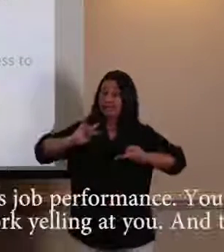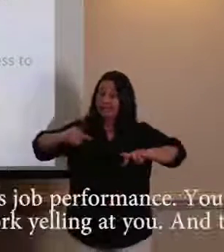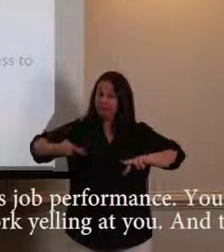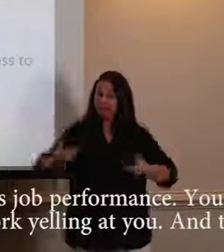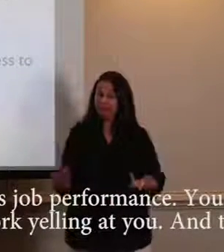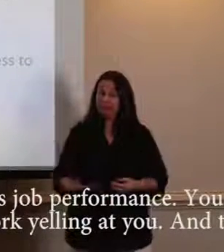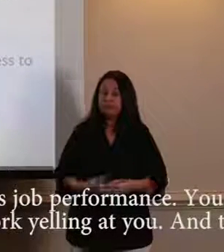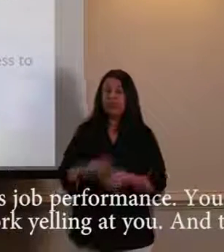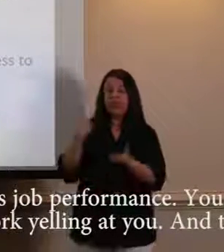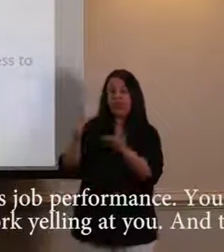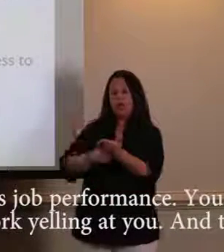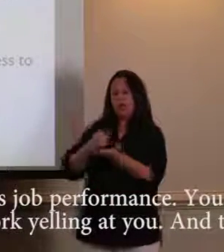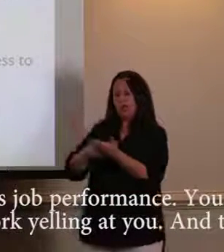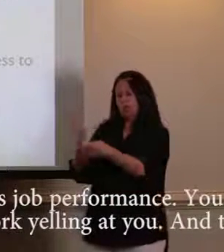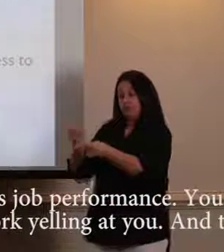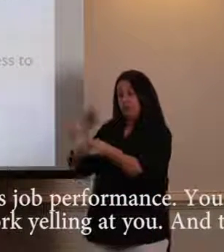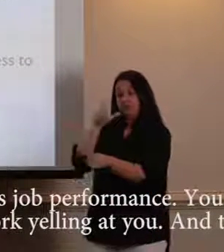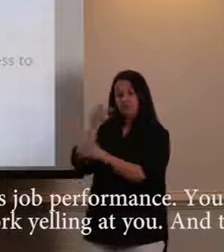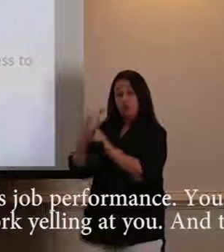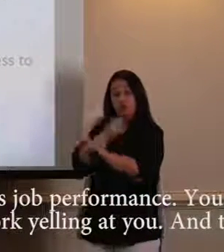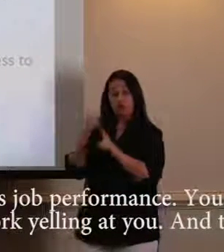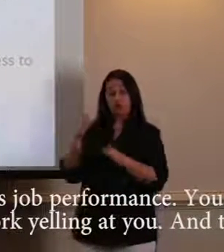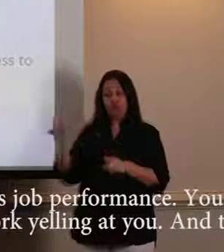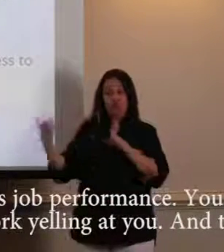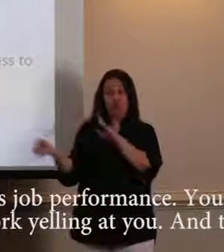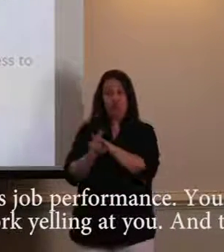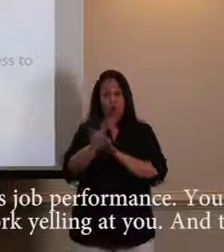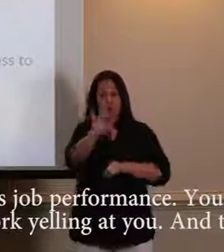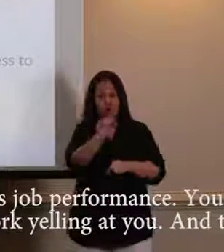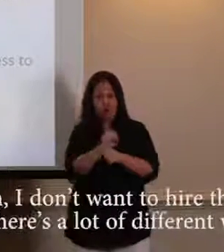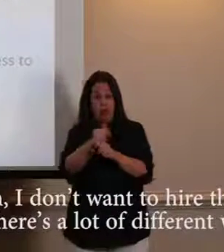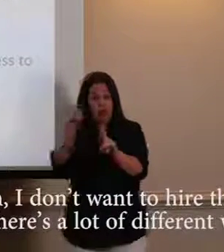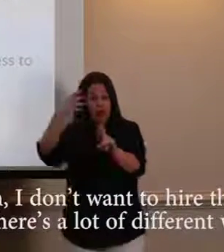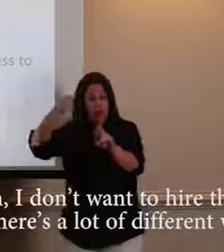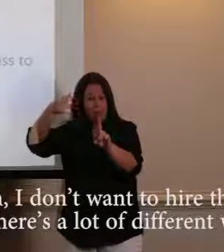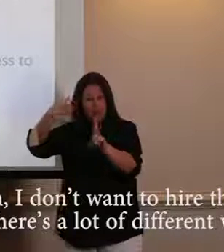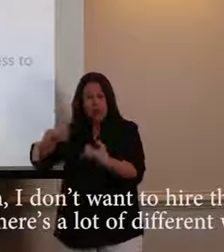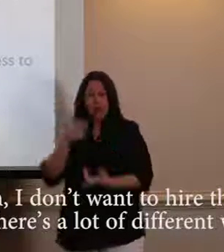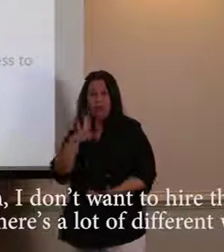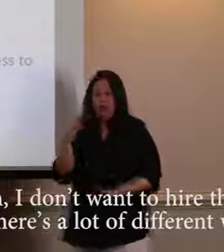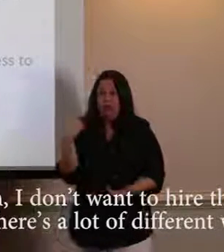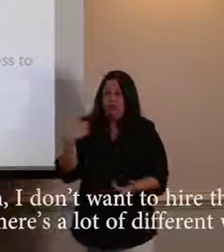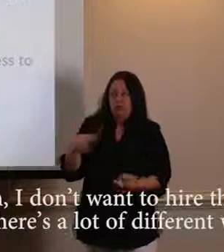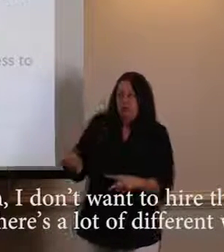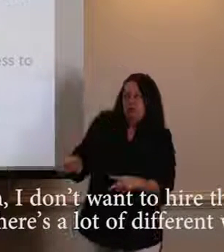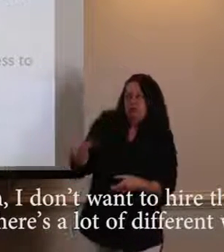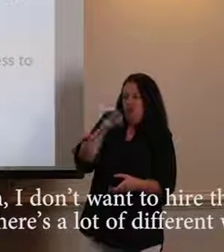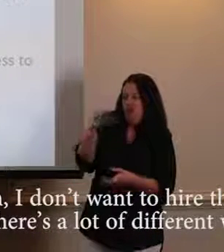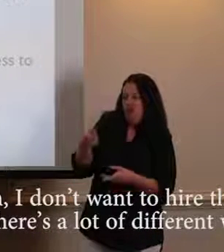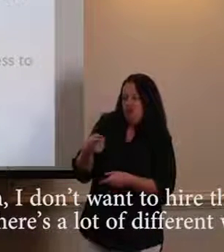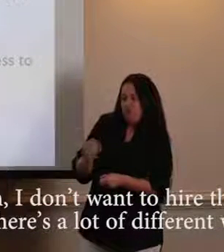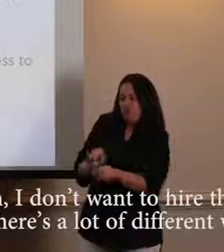with partner's job performance, showing up at your work, yelling at you, and then your boss thinks, oh my gosh, I don't want to hire this crazy person, and fires you.